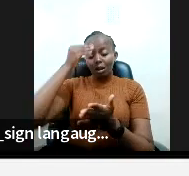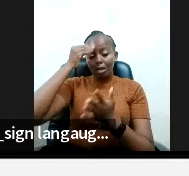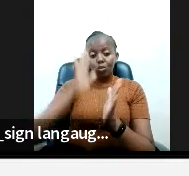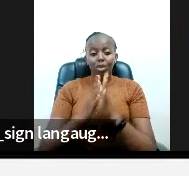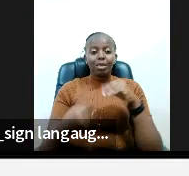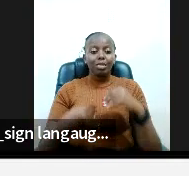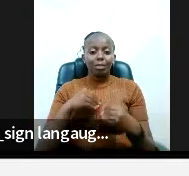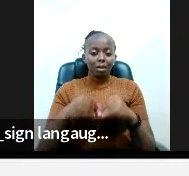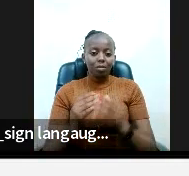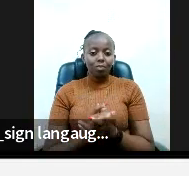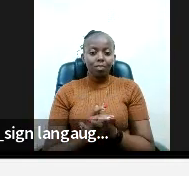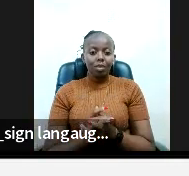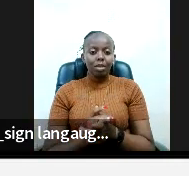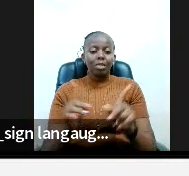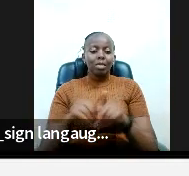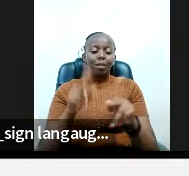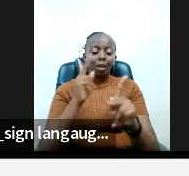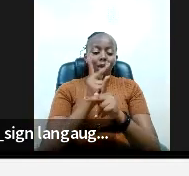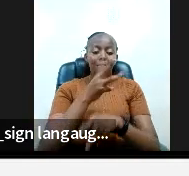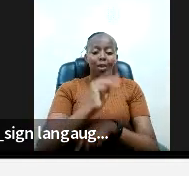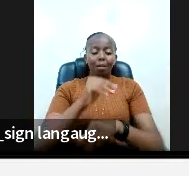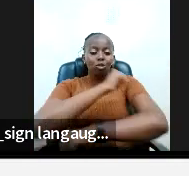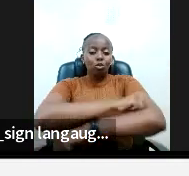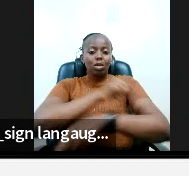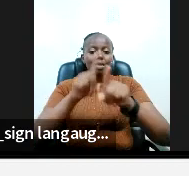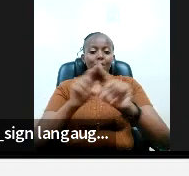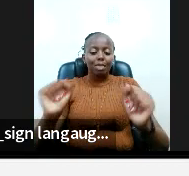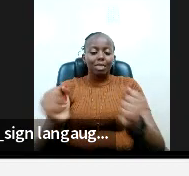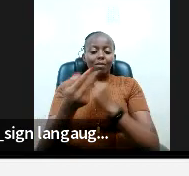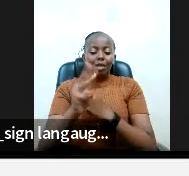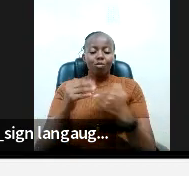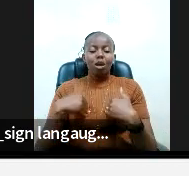disabilities, keep them in school, and secure them a bright future.